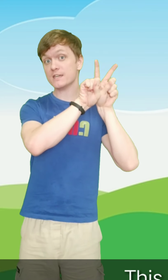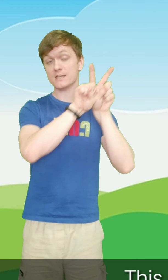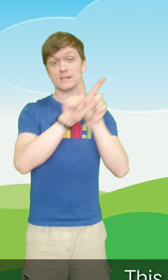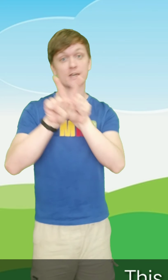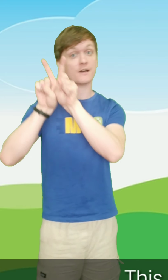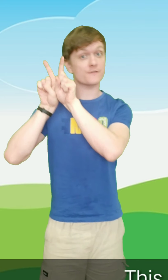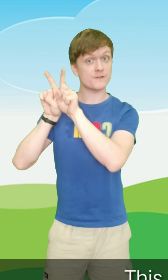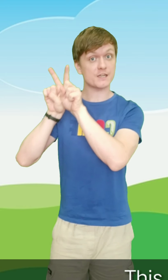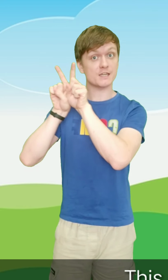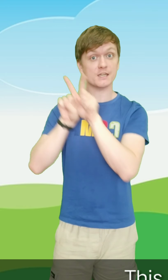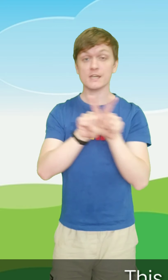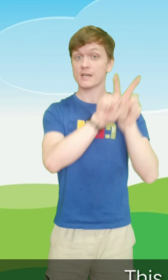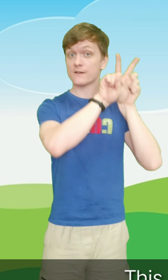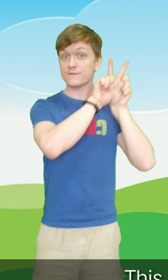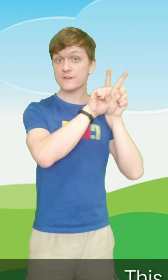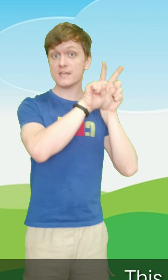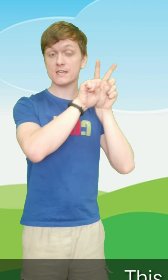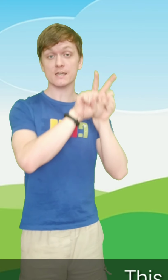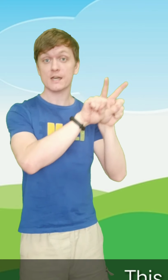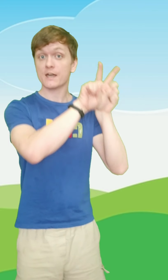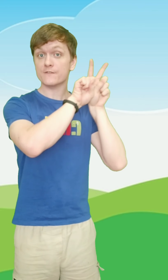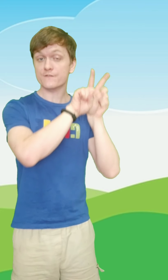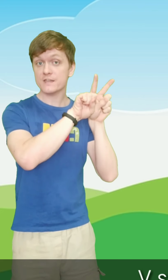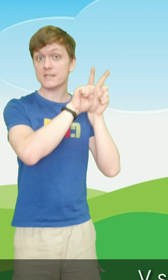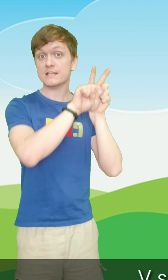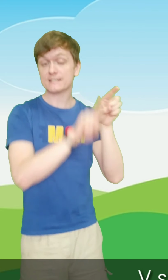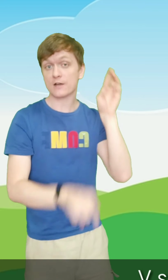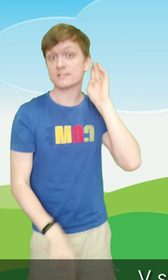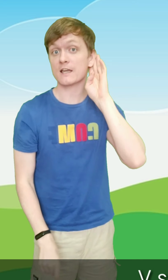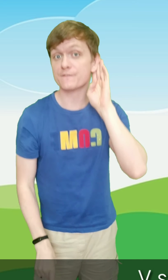V V V sounds like